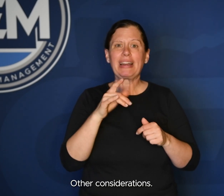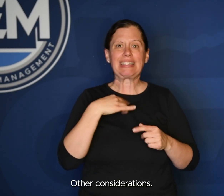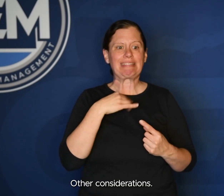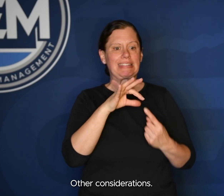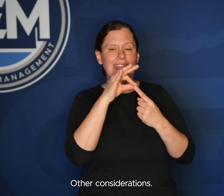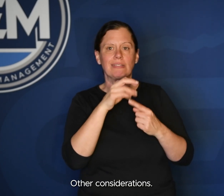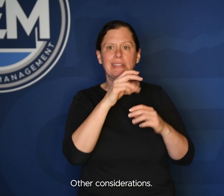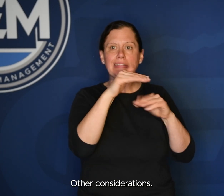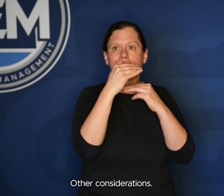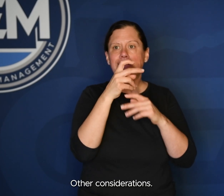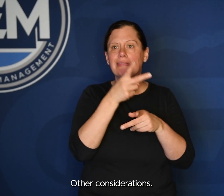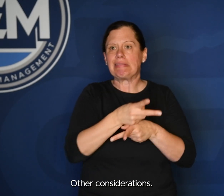Other considerations.